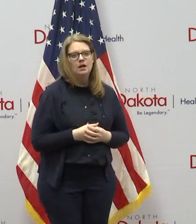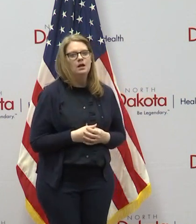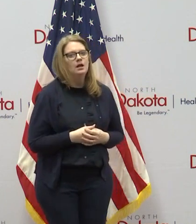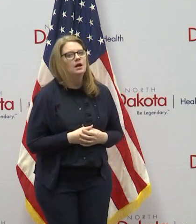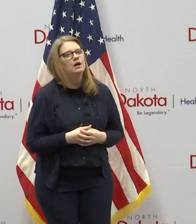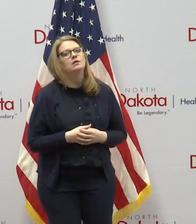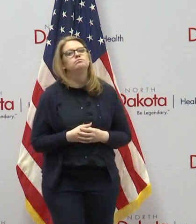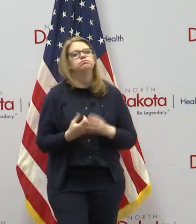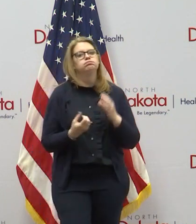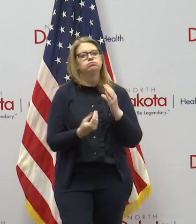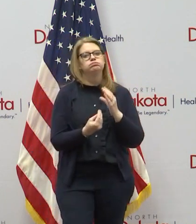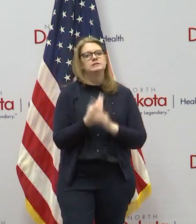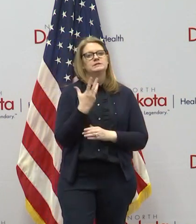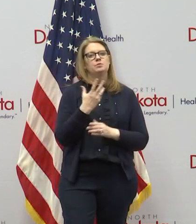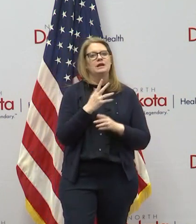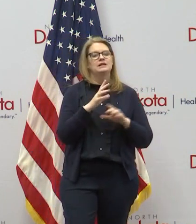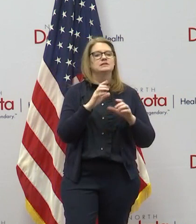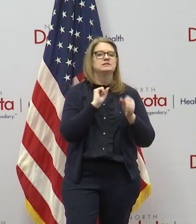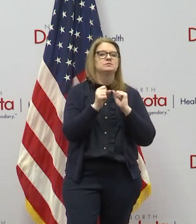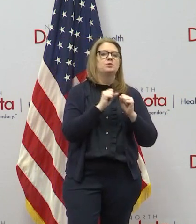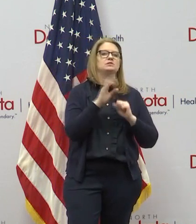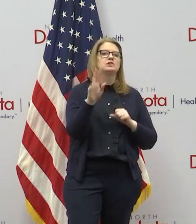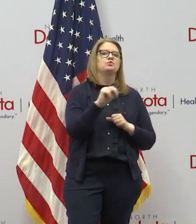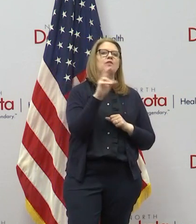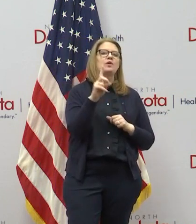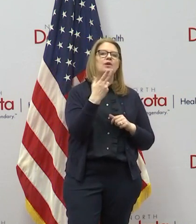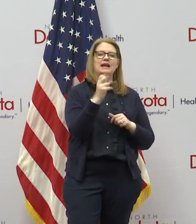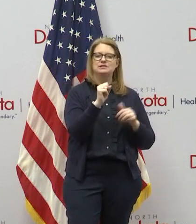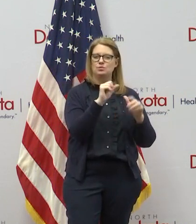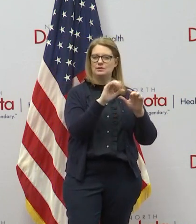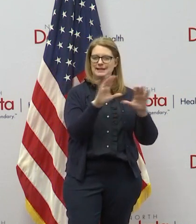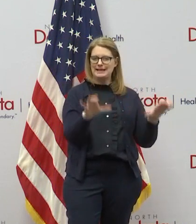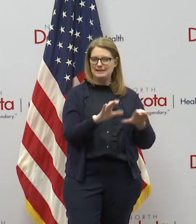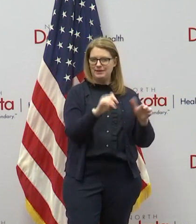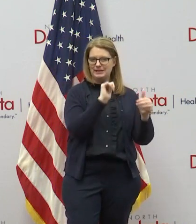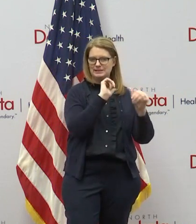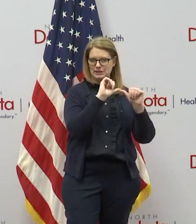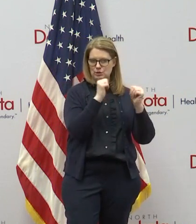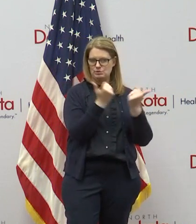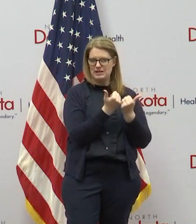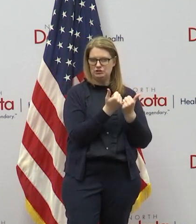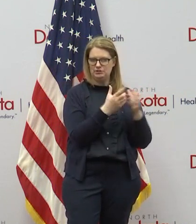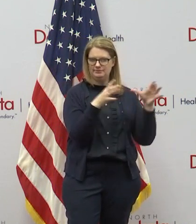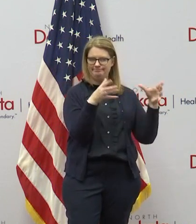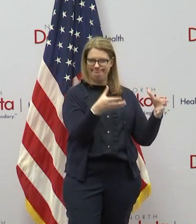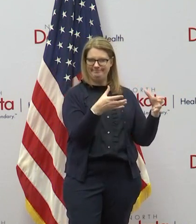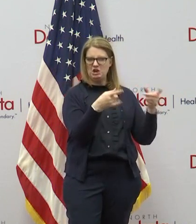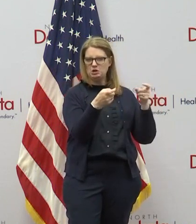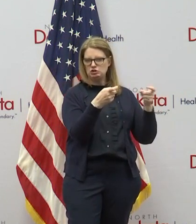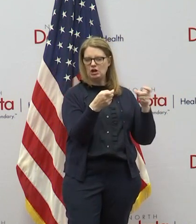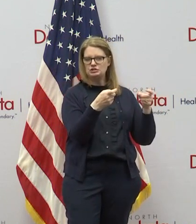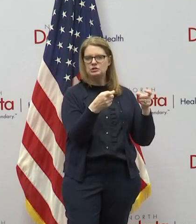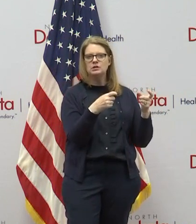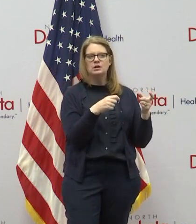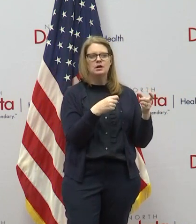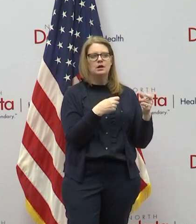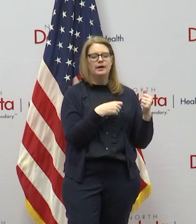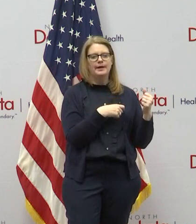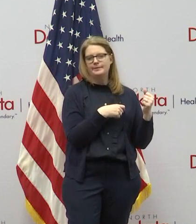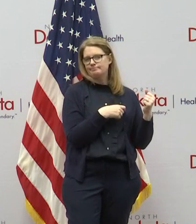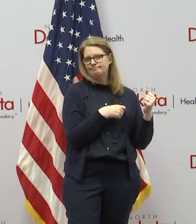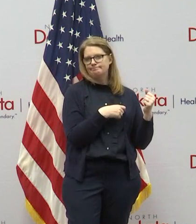Spring sports are all guided by the North Dakota High School Activities Association, and I know that they'll be, I'm